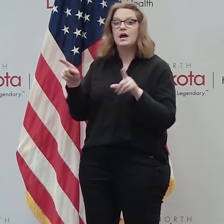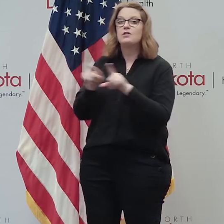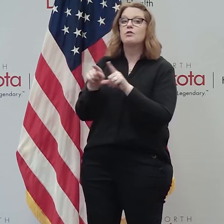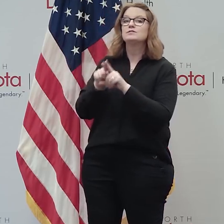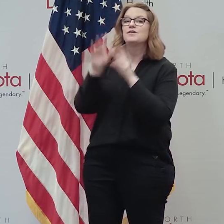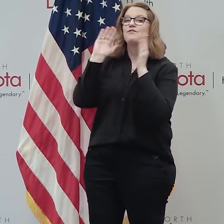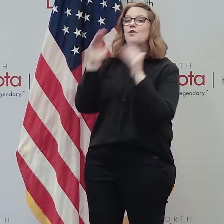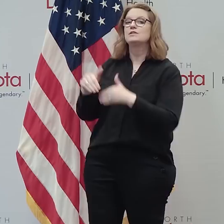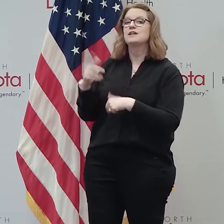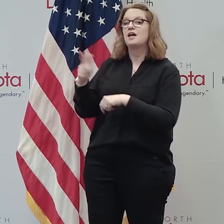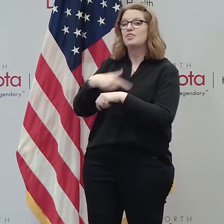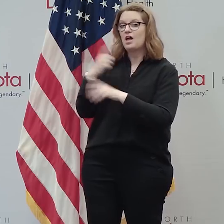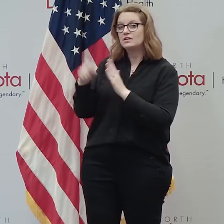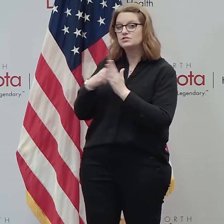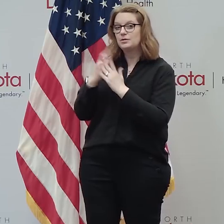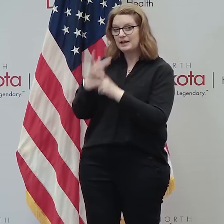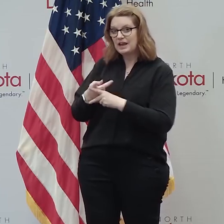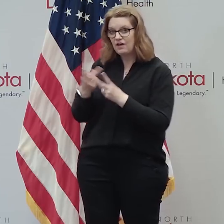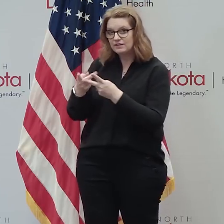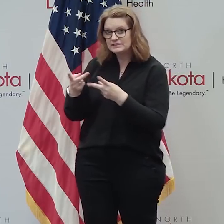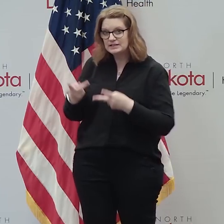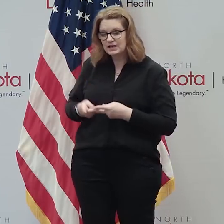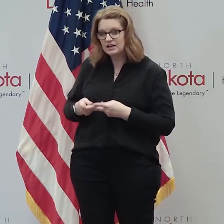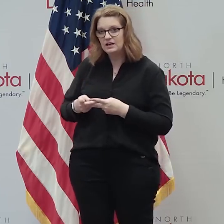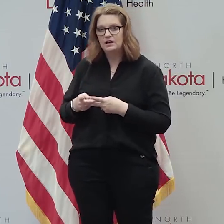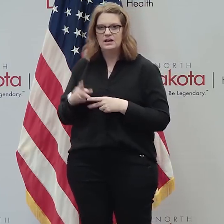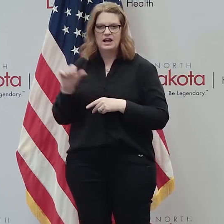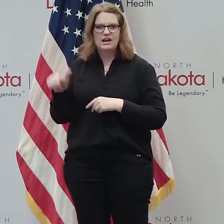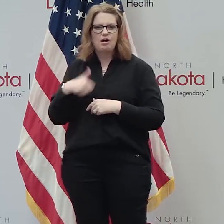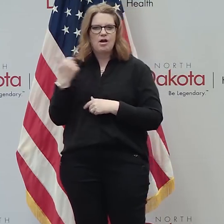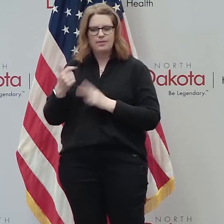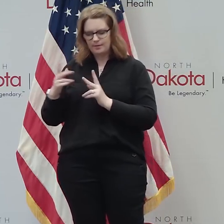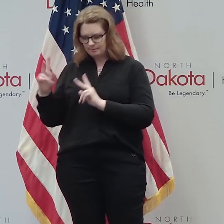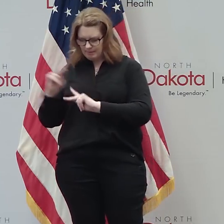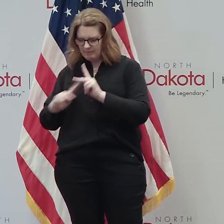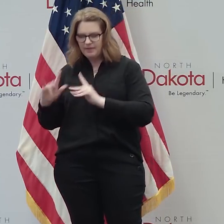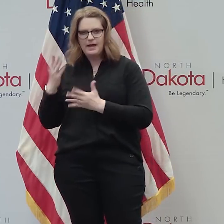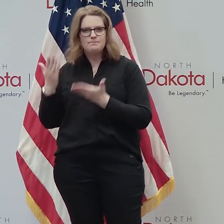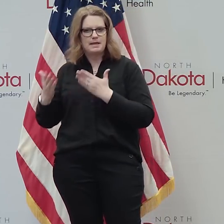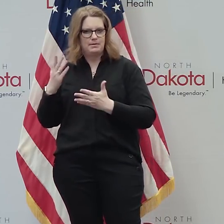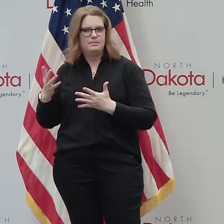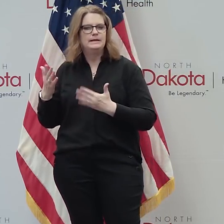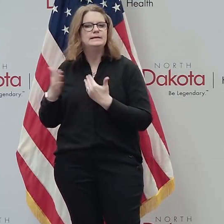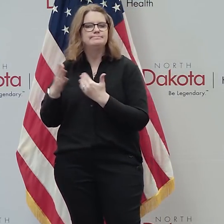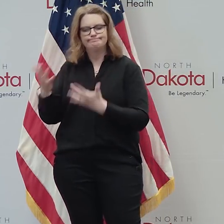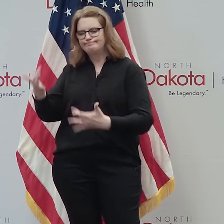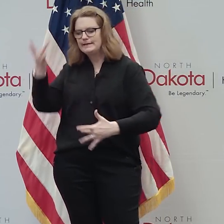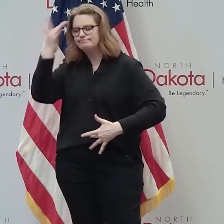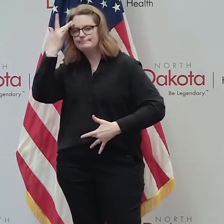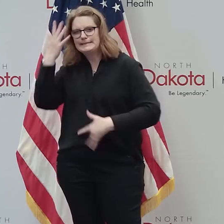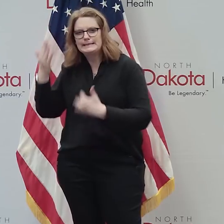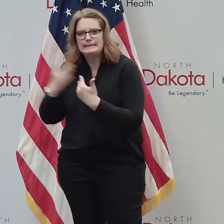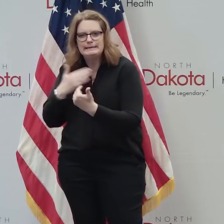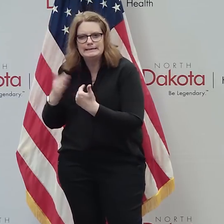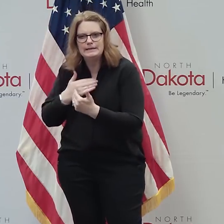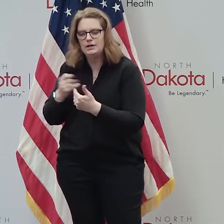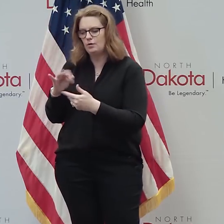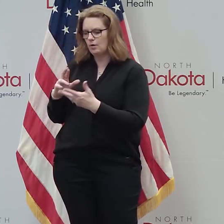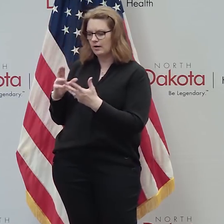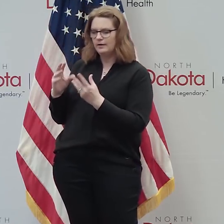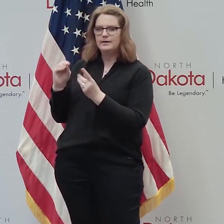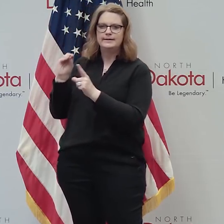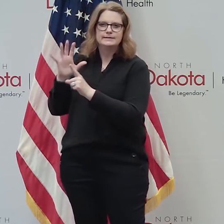and other congregate housing and other vulnerable populations. And again, we will be driving